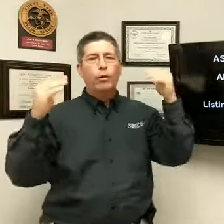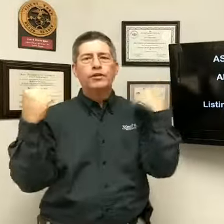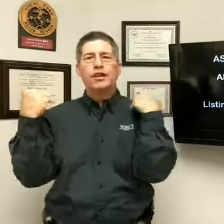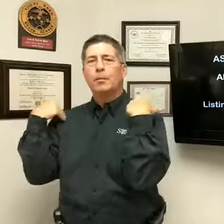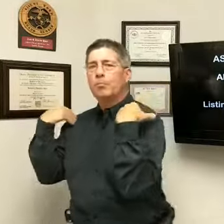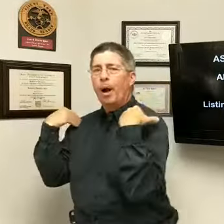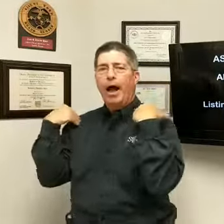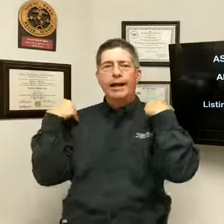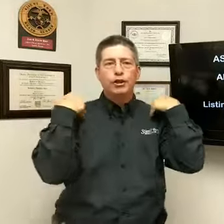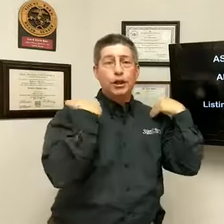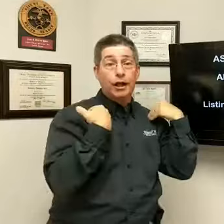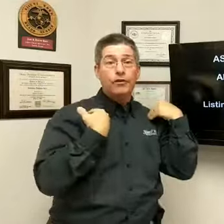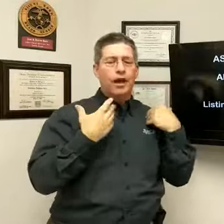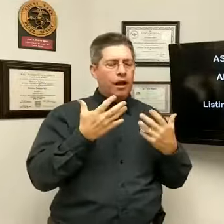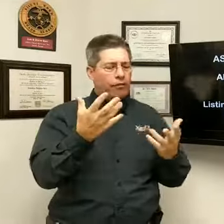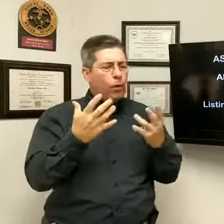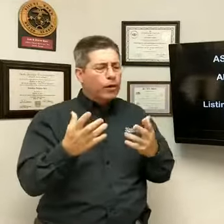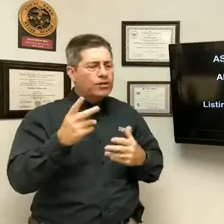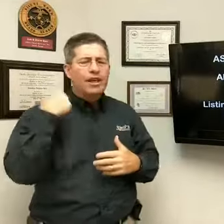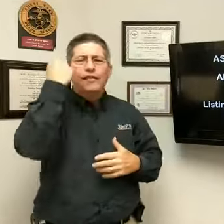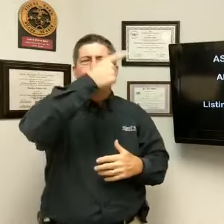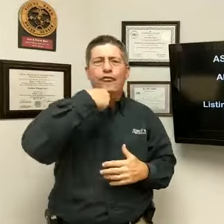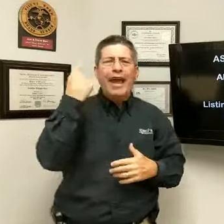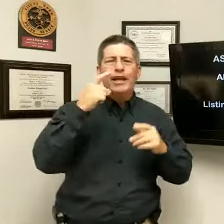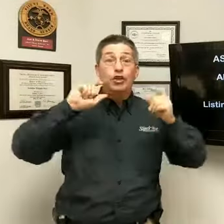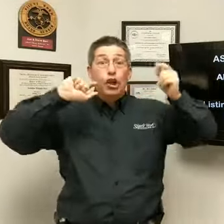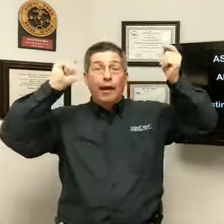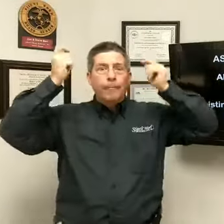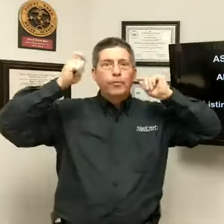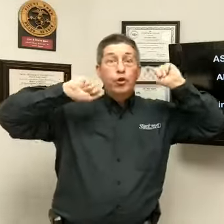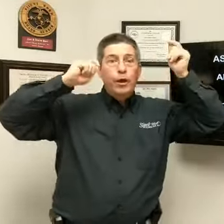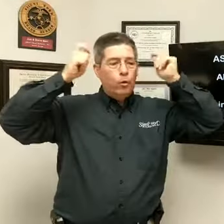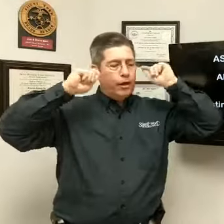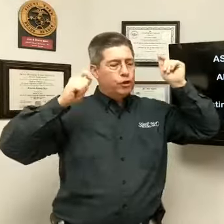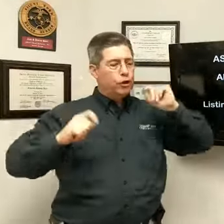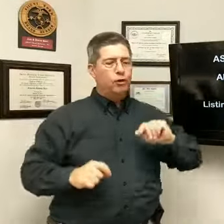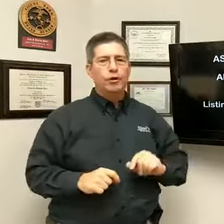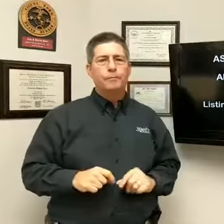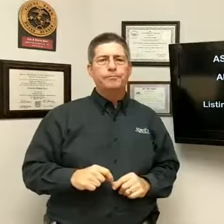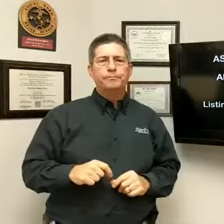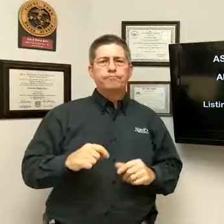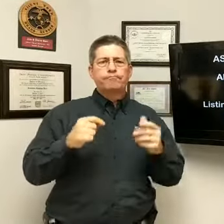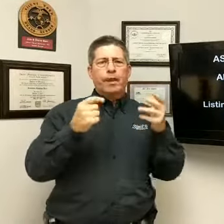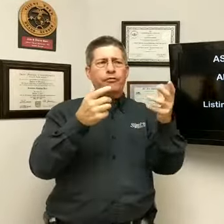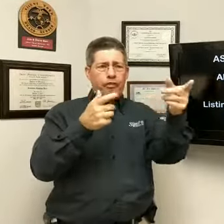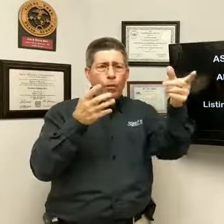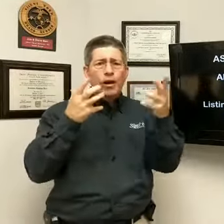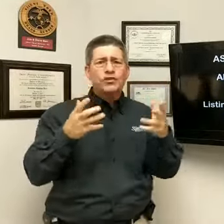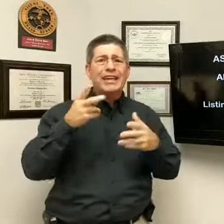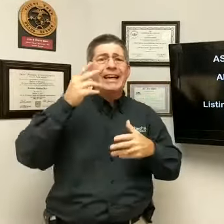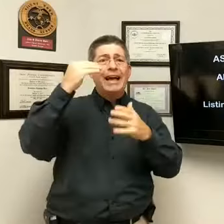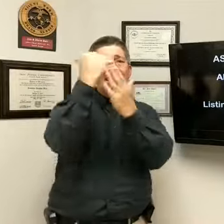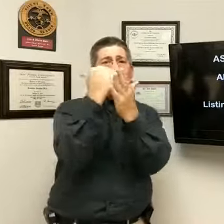see the body shift. They want to see the face doing what it should do. They want to see